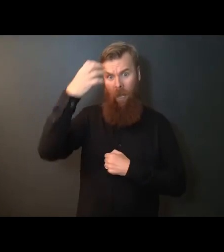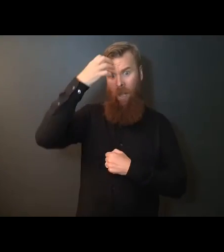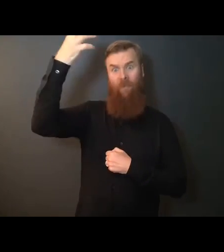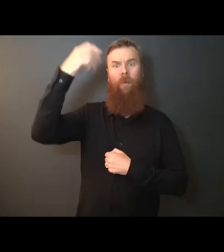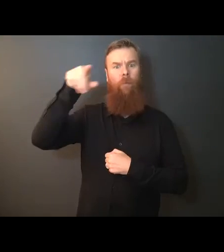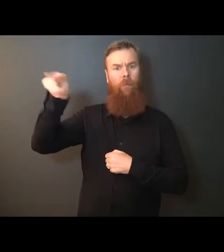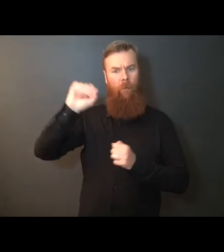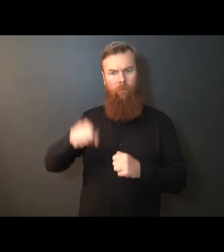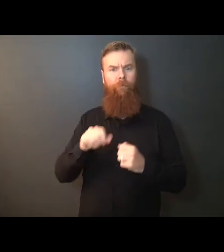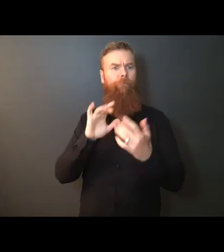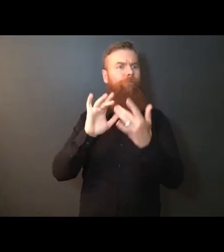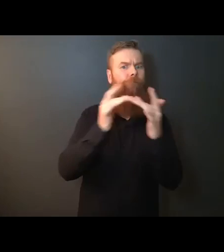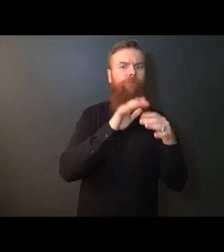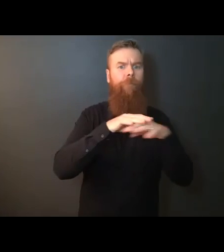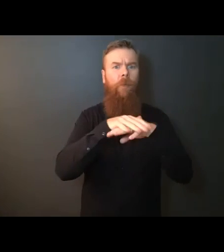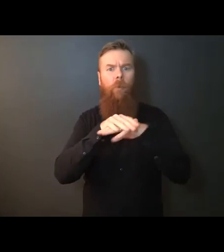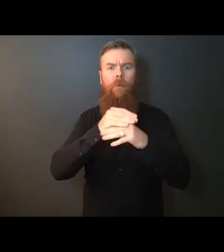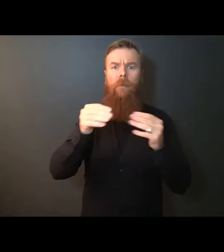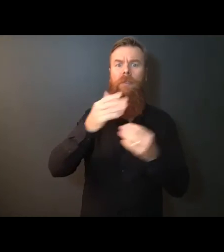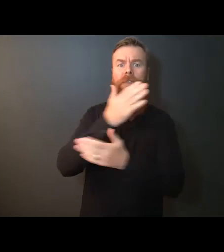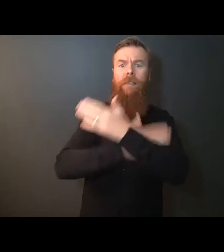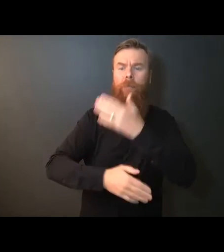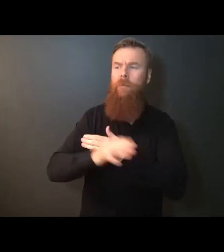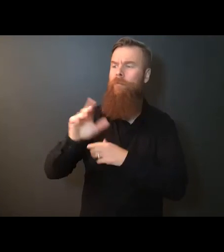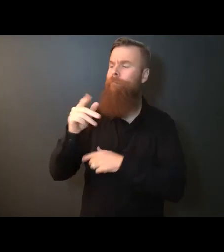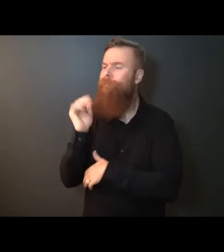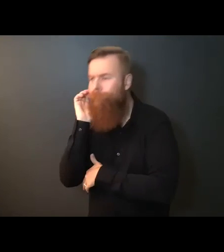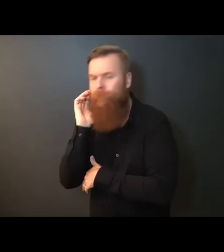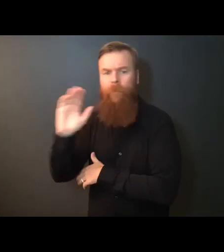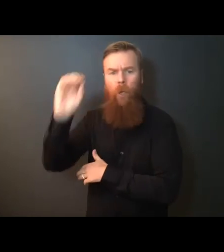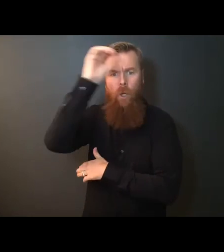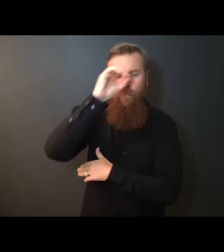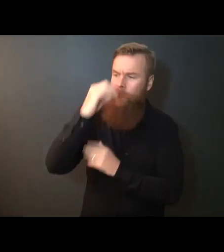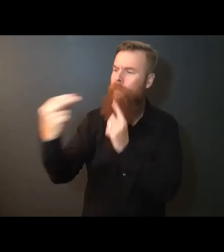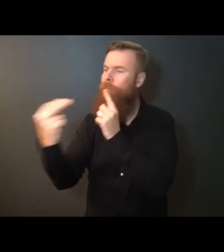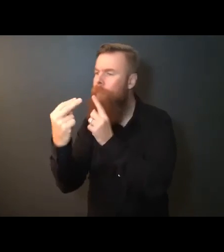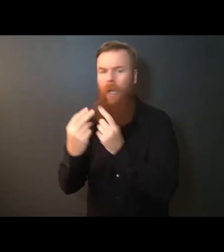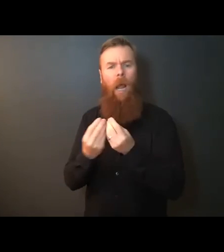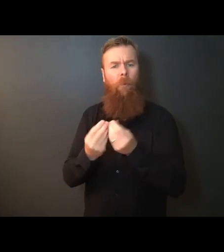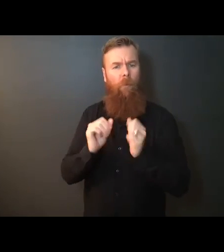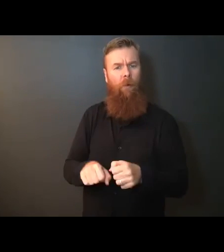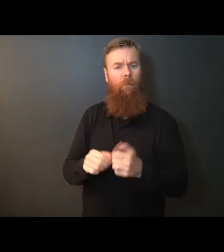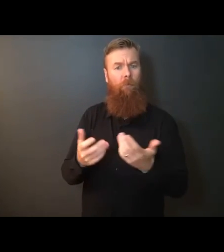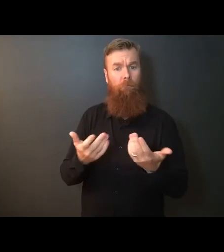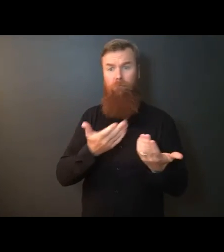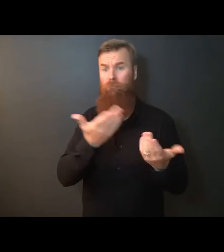and views? And please, we also encourage the panelists to answer this question in the chat.